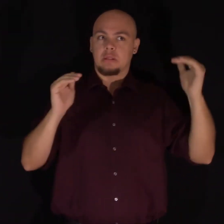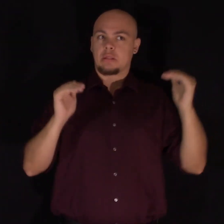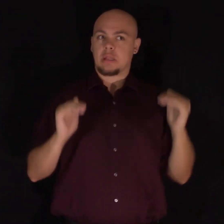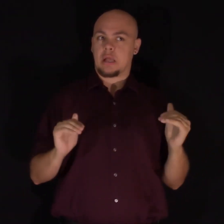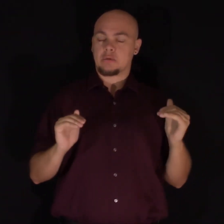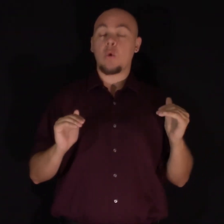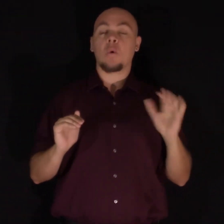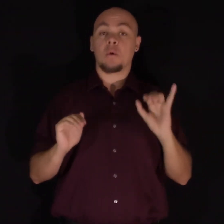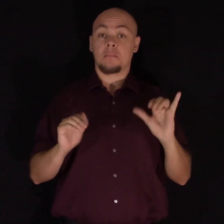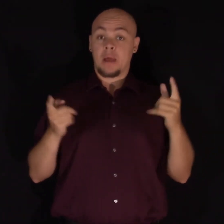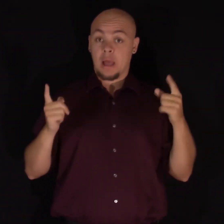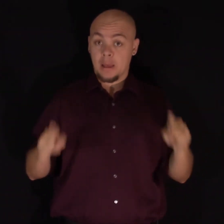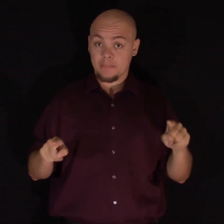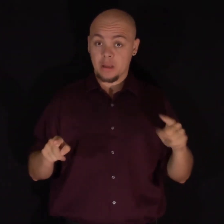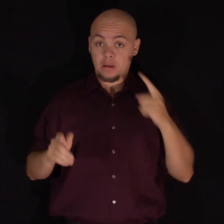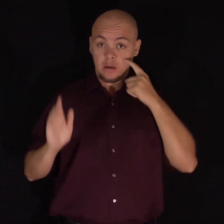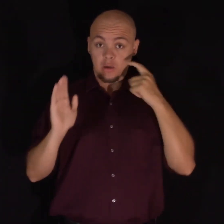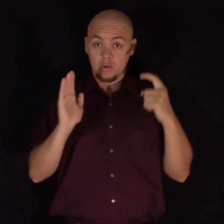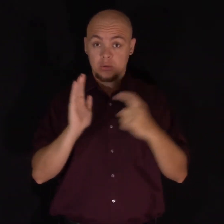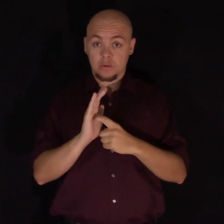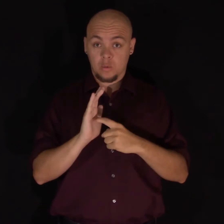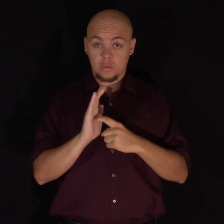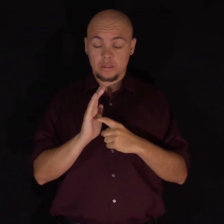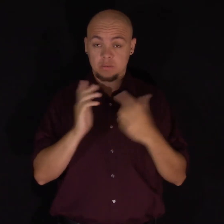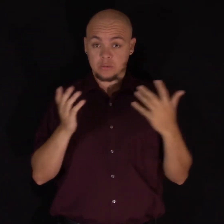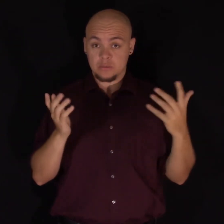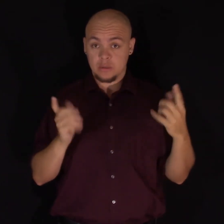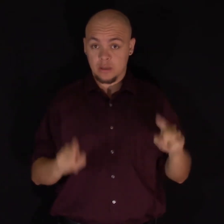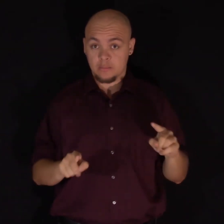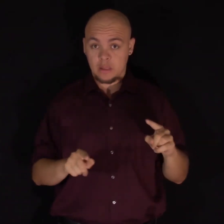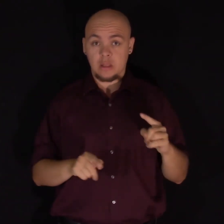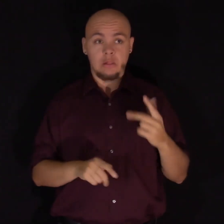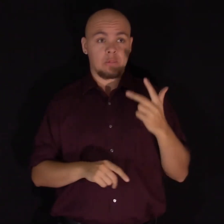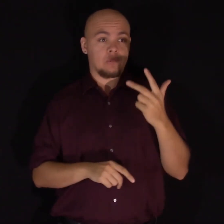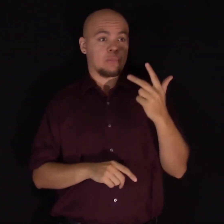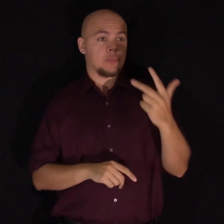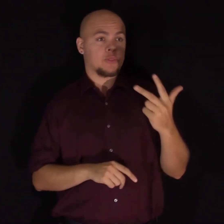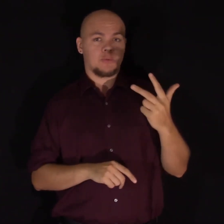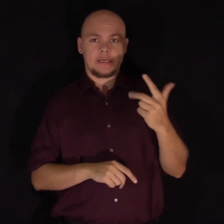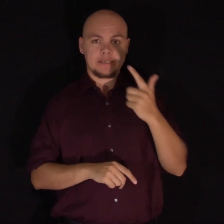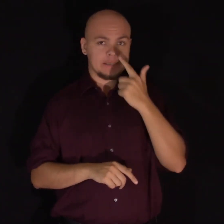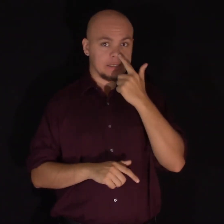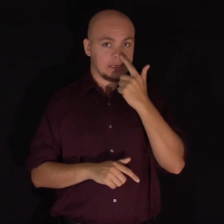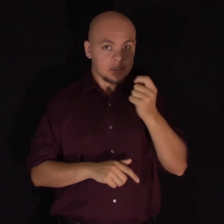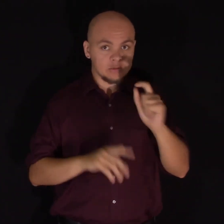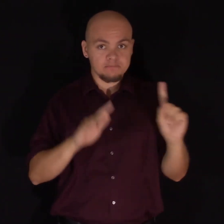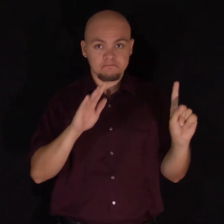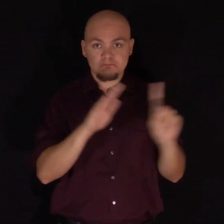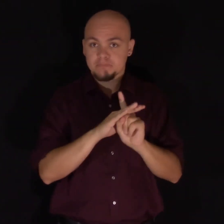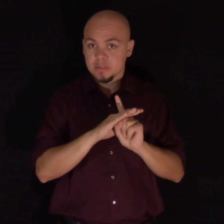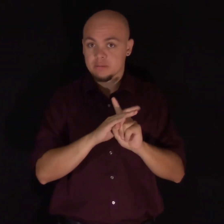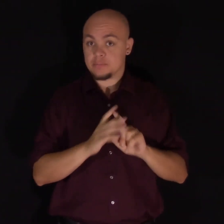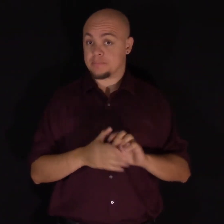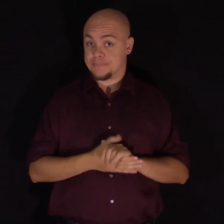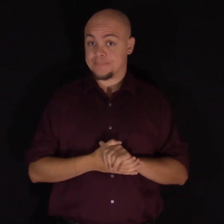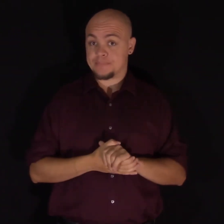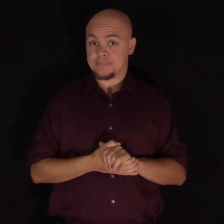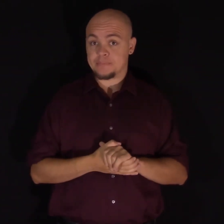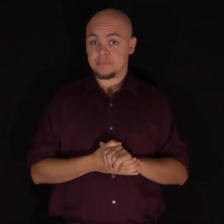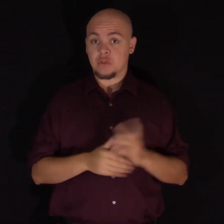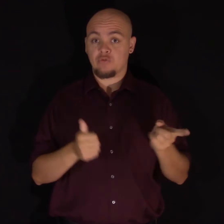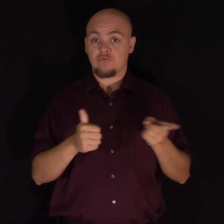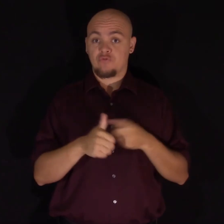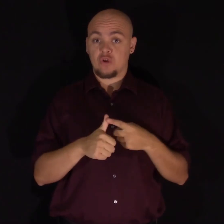did, I noticed that three curious things began to happen.